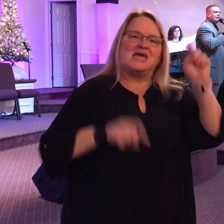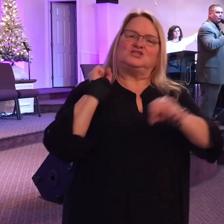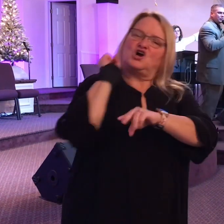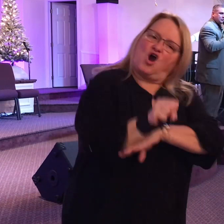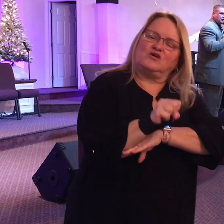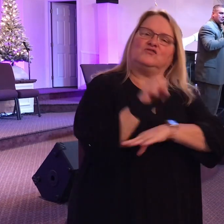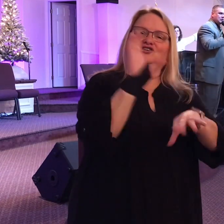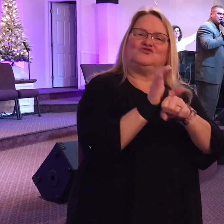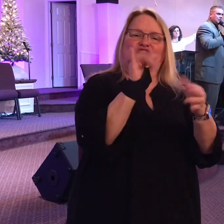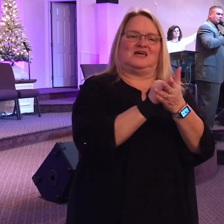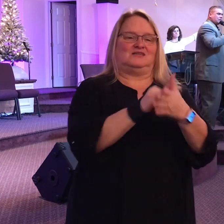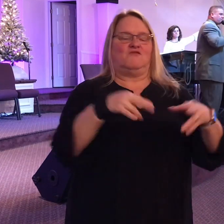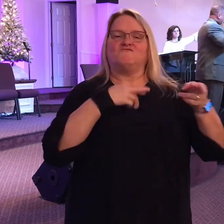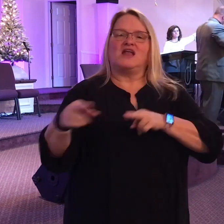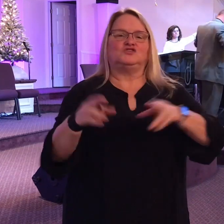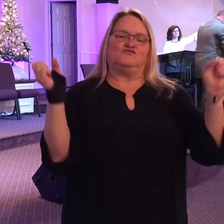to fight for it. Amen.